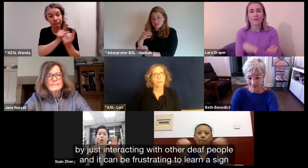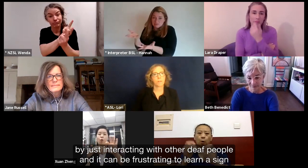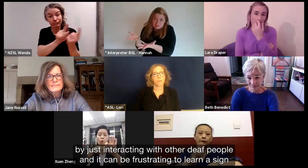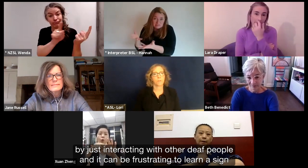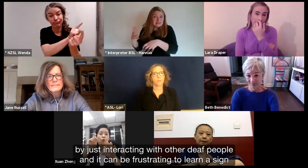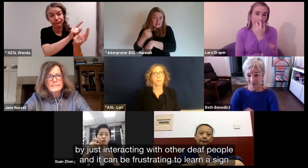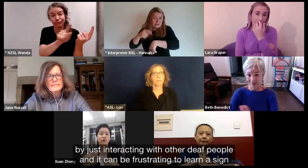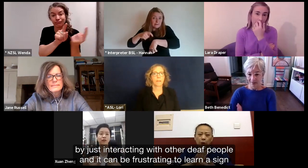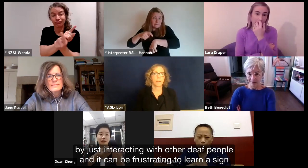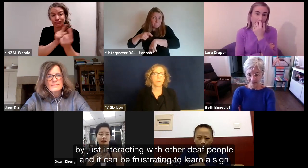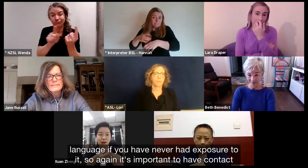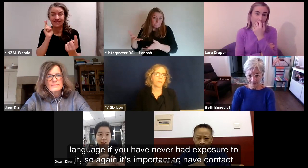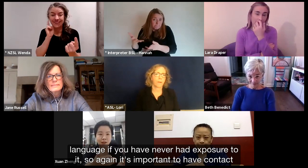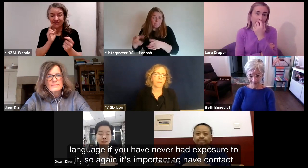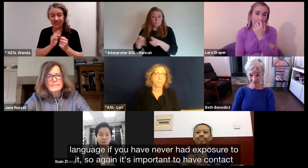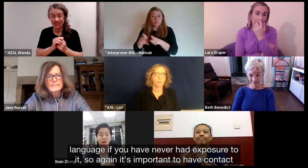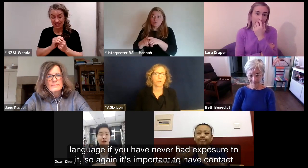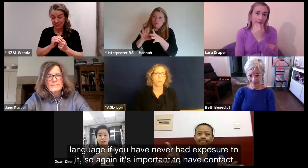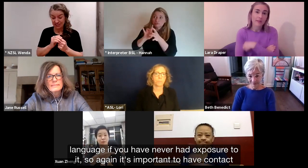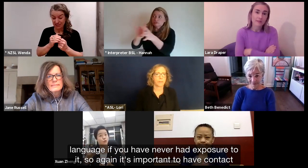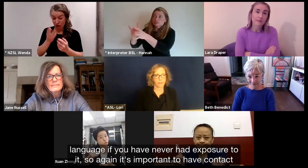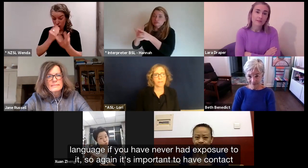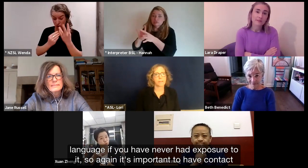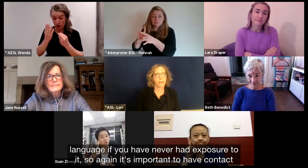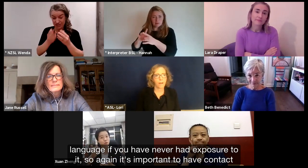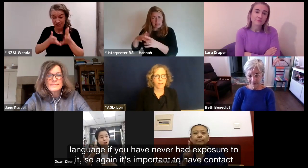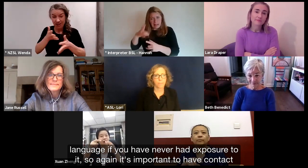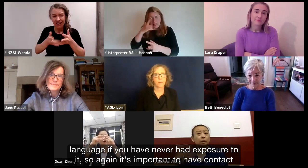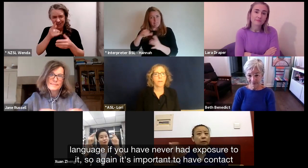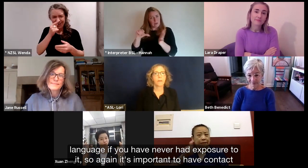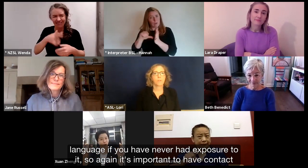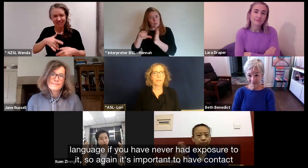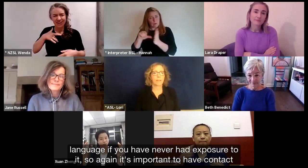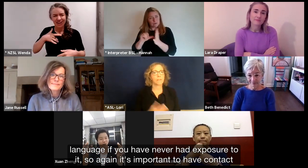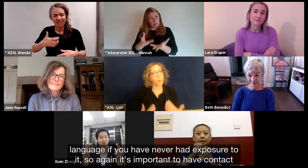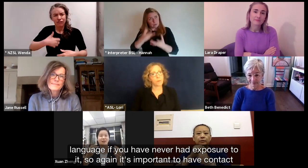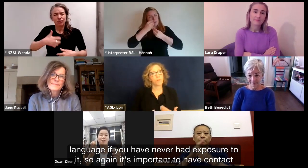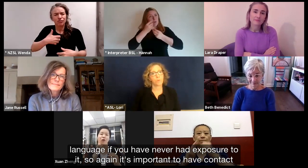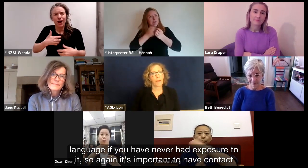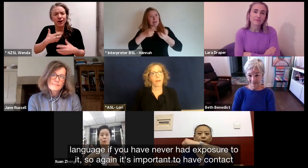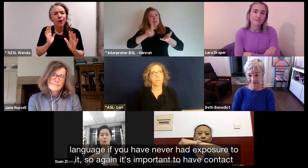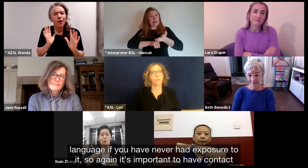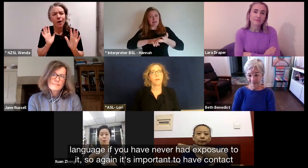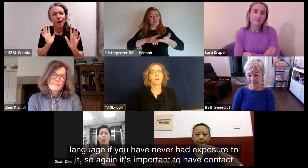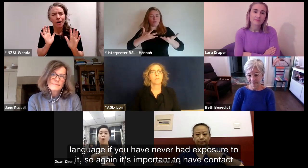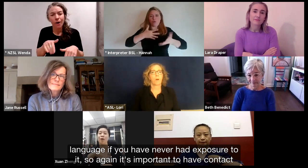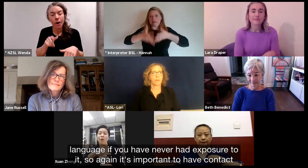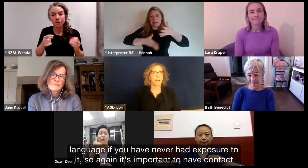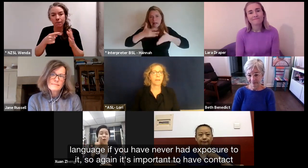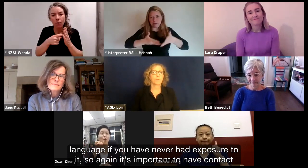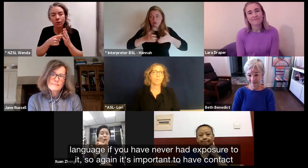frustrating to learn a sign language if you've never had exposure to it. But again, takes time. So, again, it's important to have